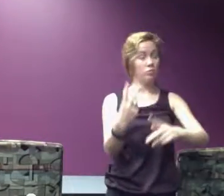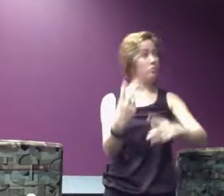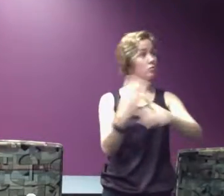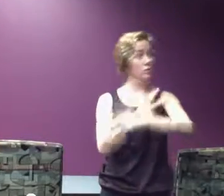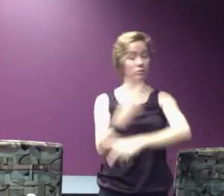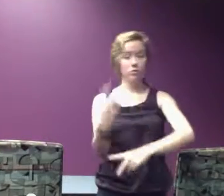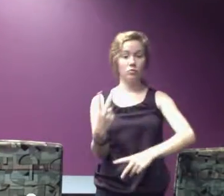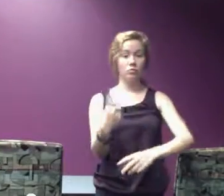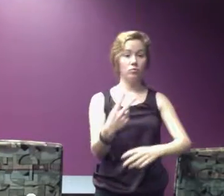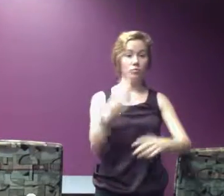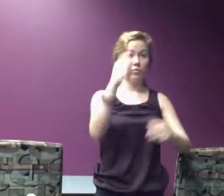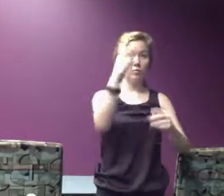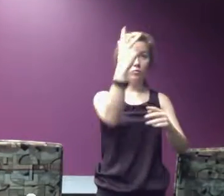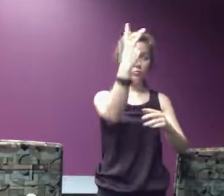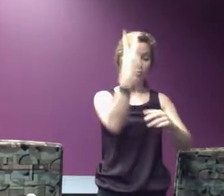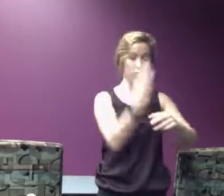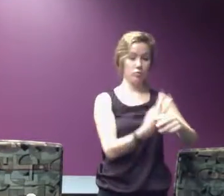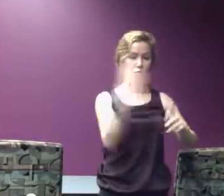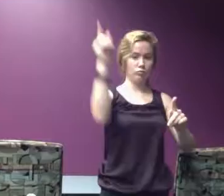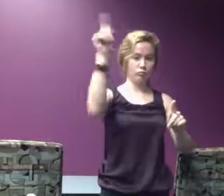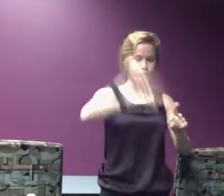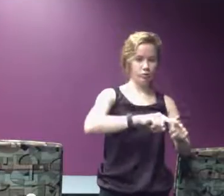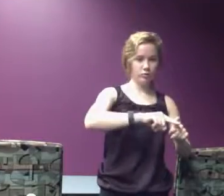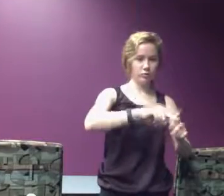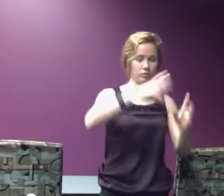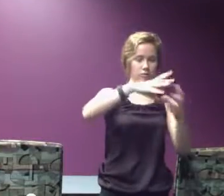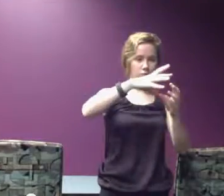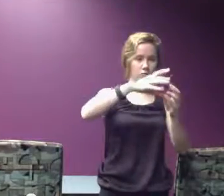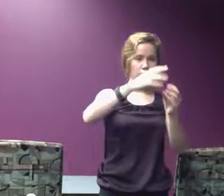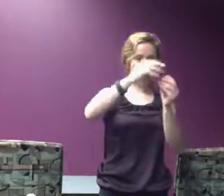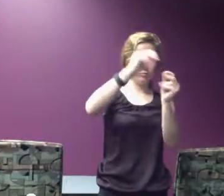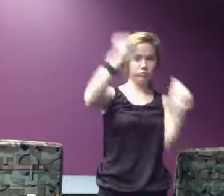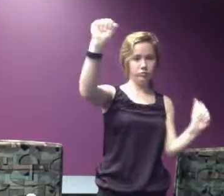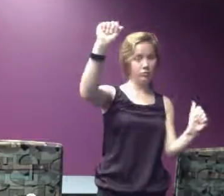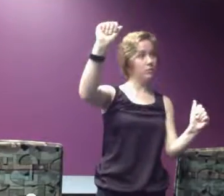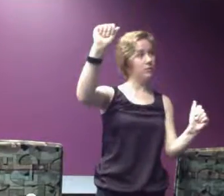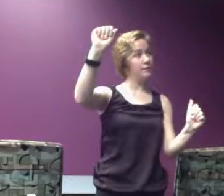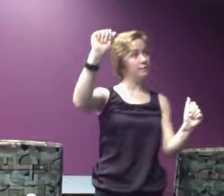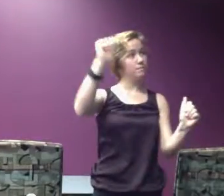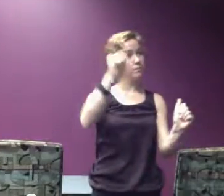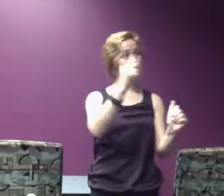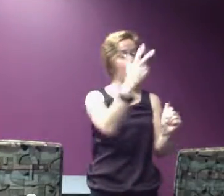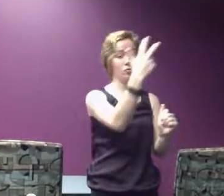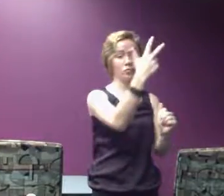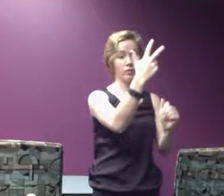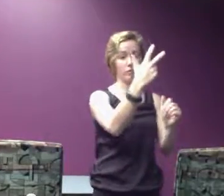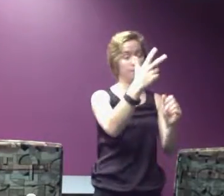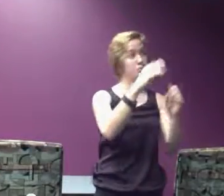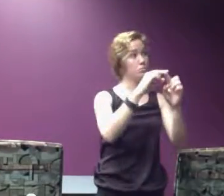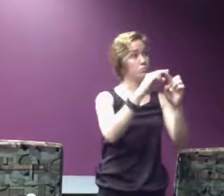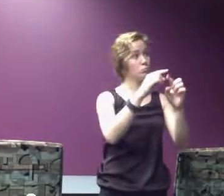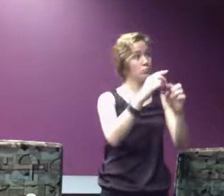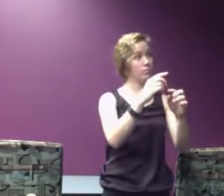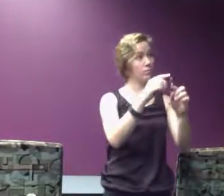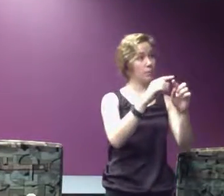3 times 2, they cross out and cancel each other.